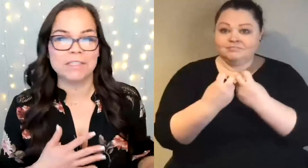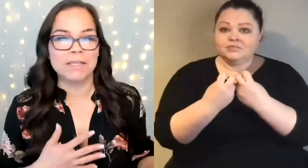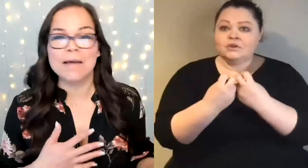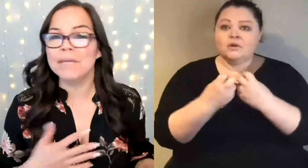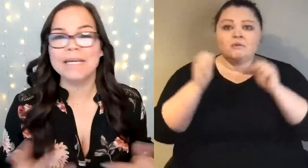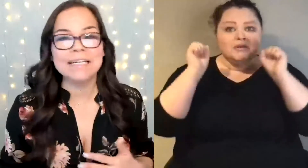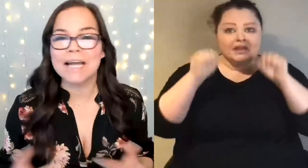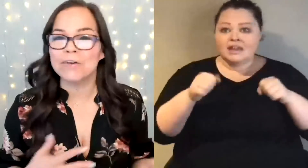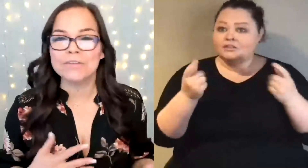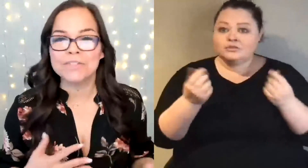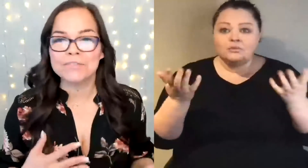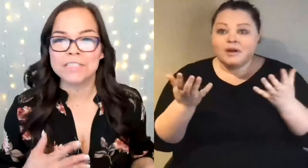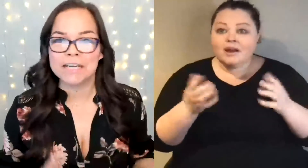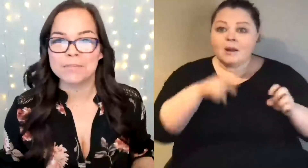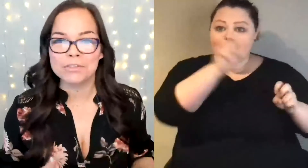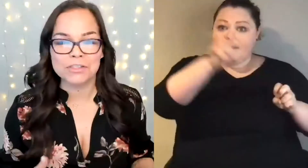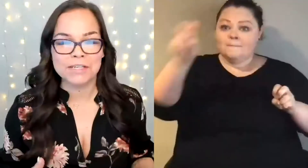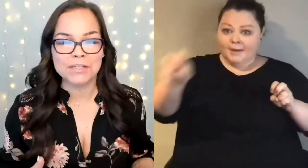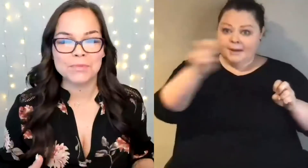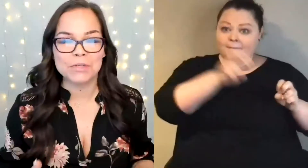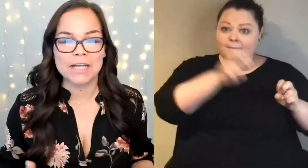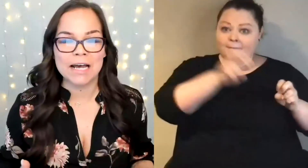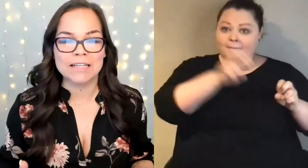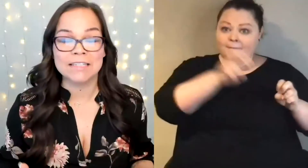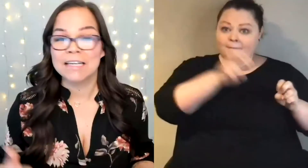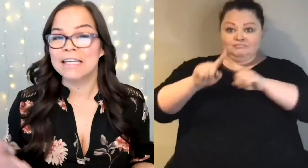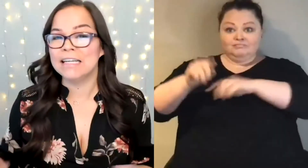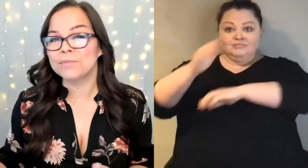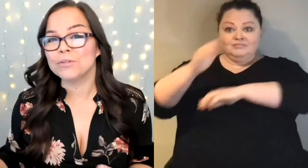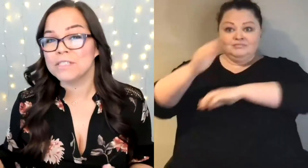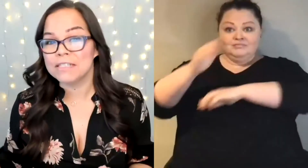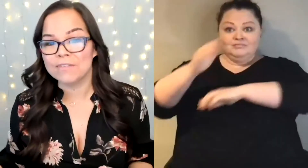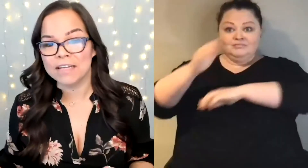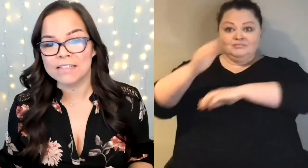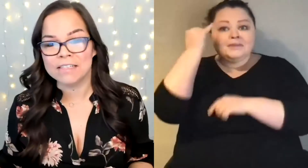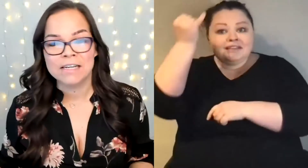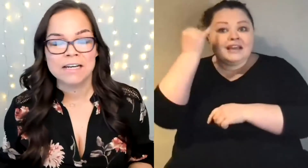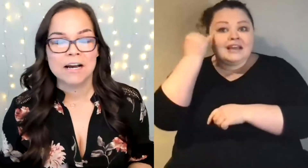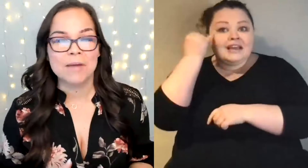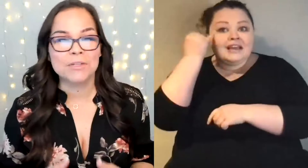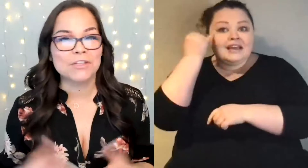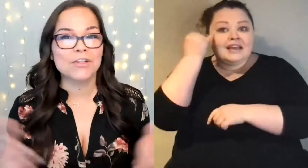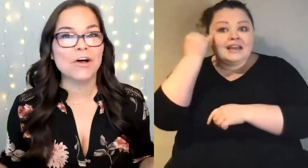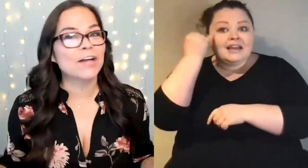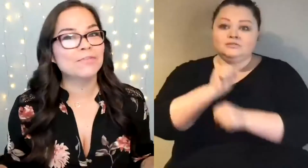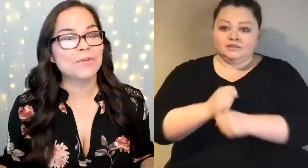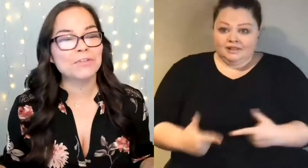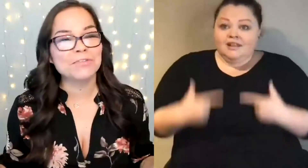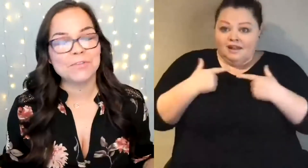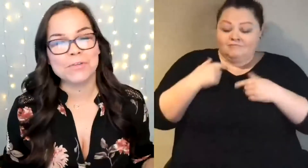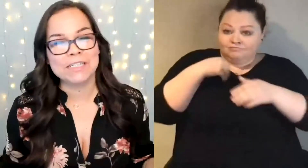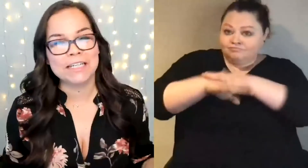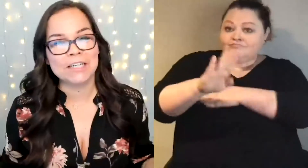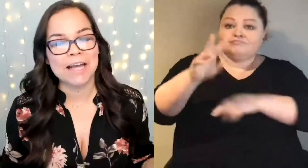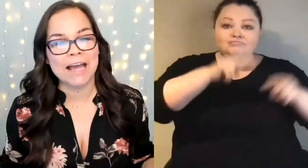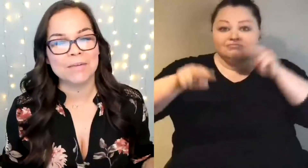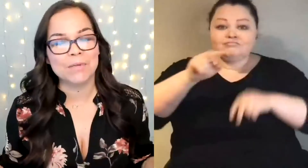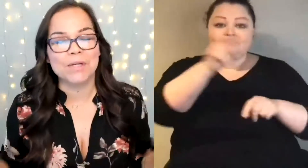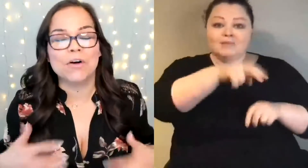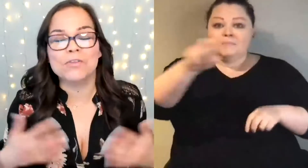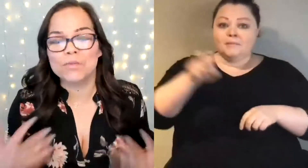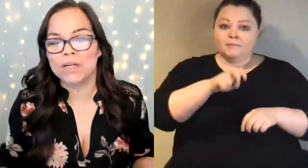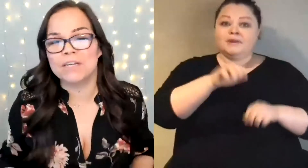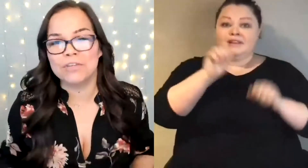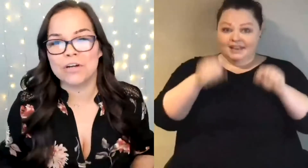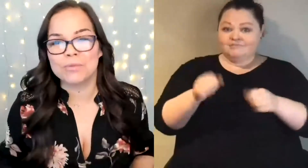to come in and out of different tables, just like you would at an in-person event. There's a lot of wonderful folks here, and